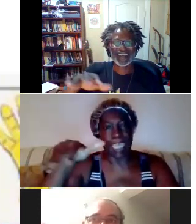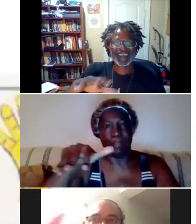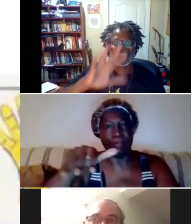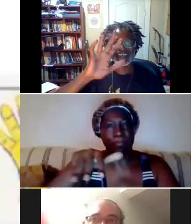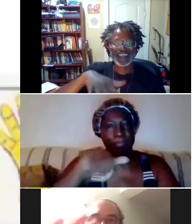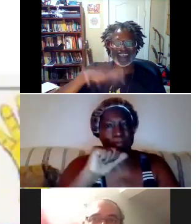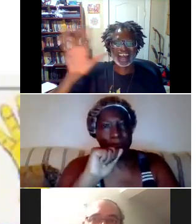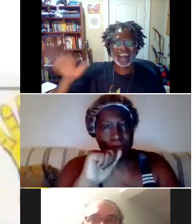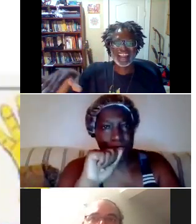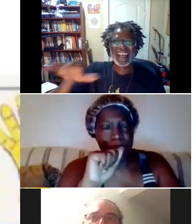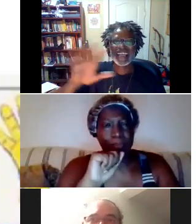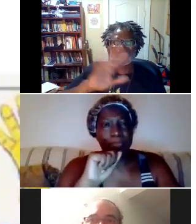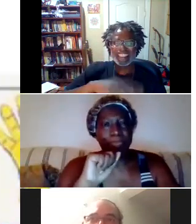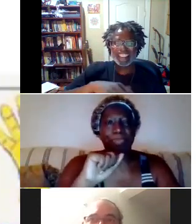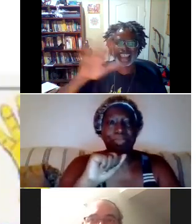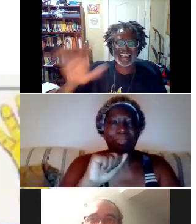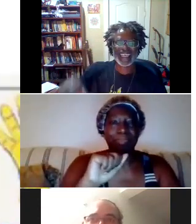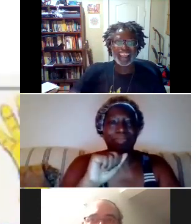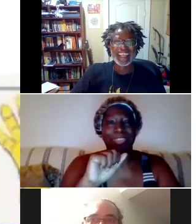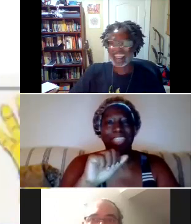that. Okay?